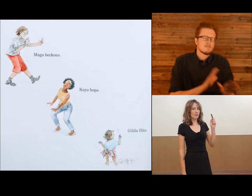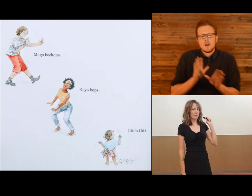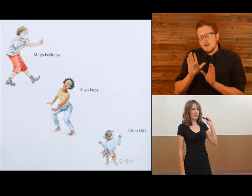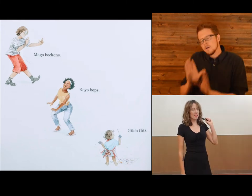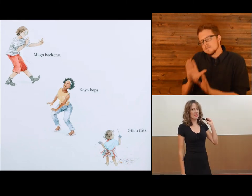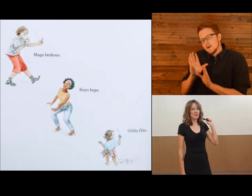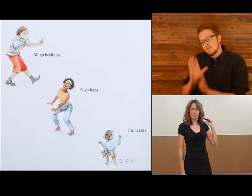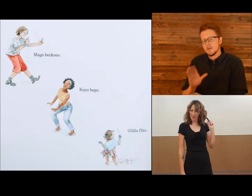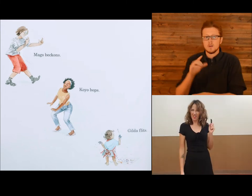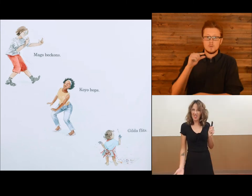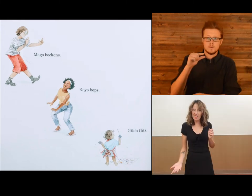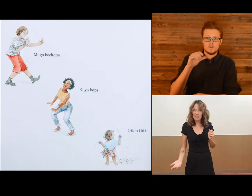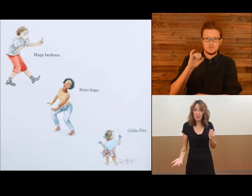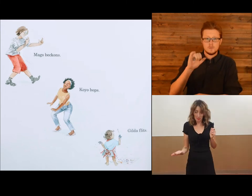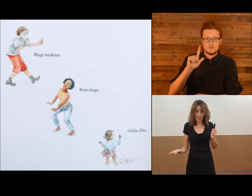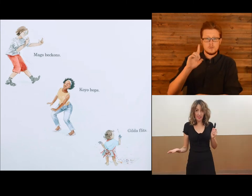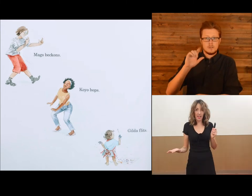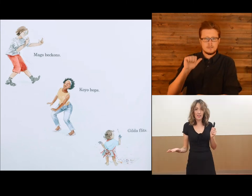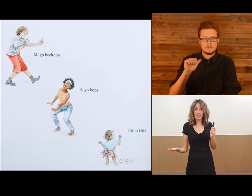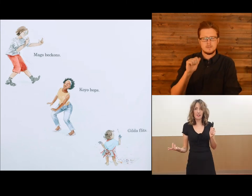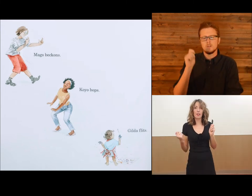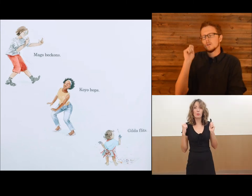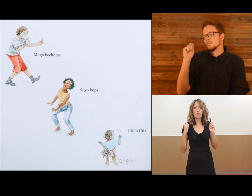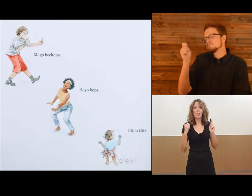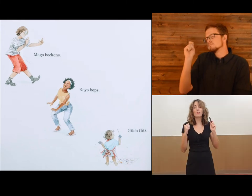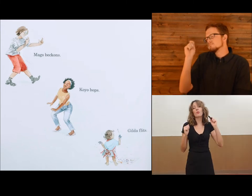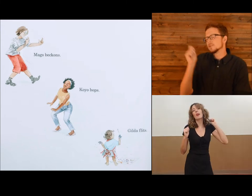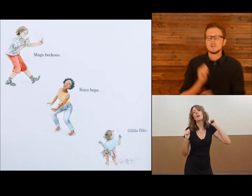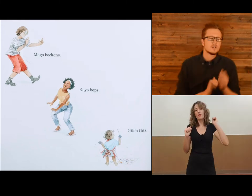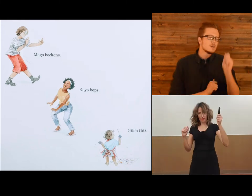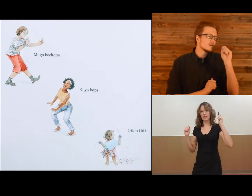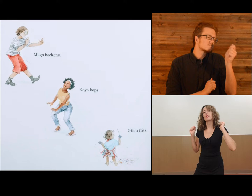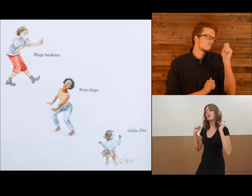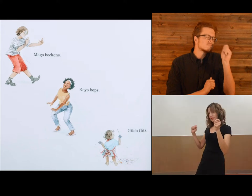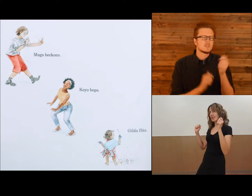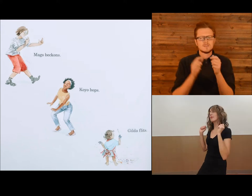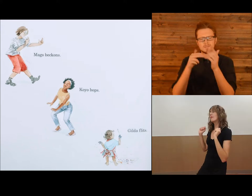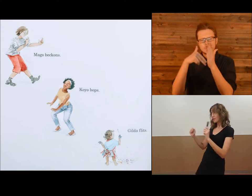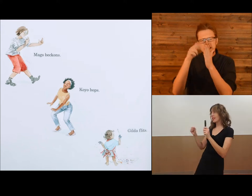Gilda flits. I think Gilda's painting and dancing. Can we try to do that?